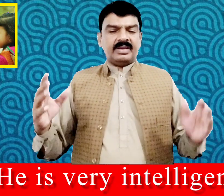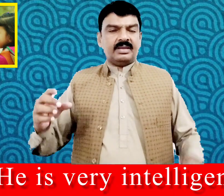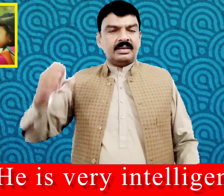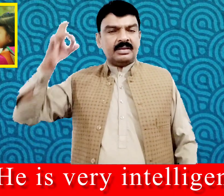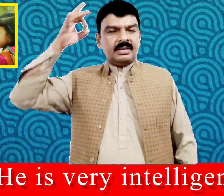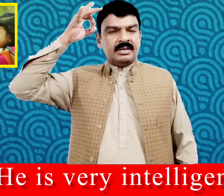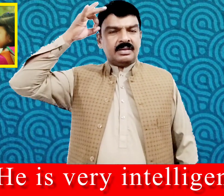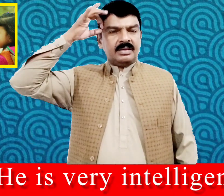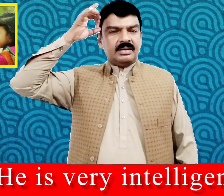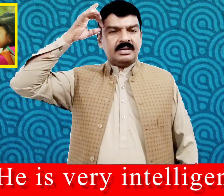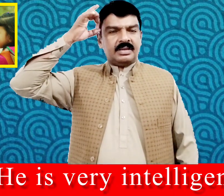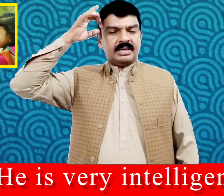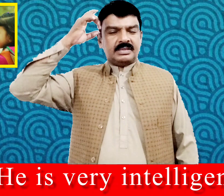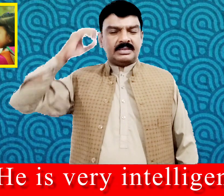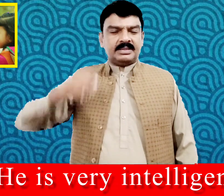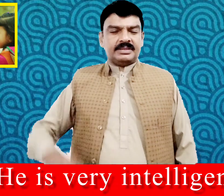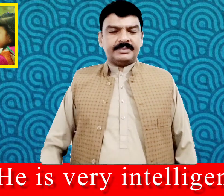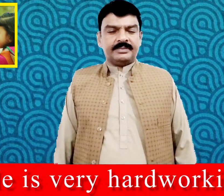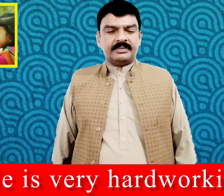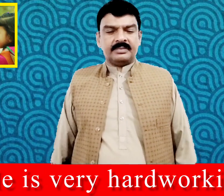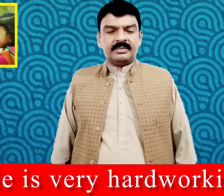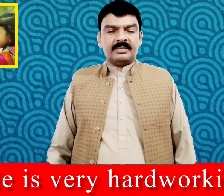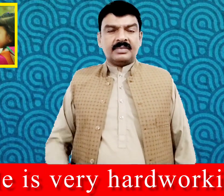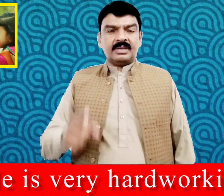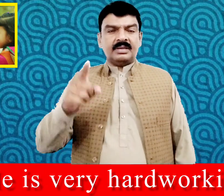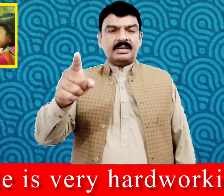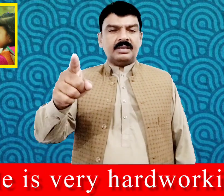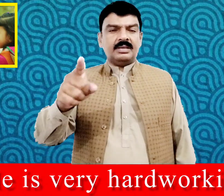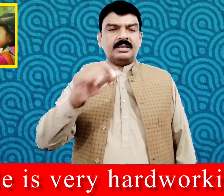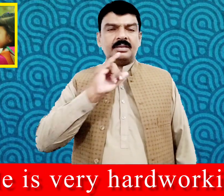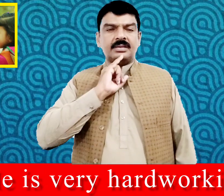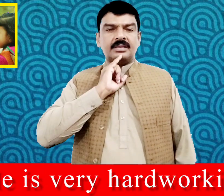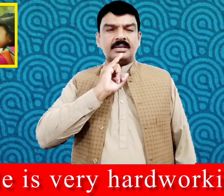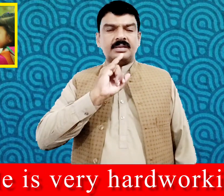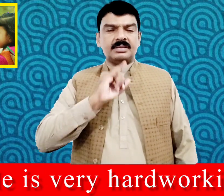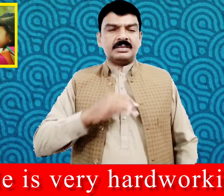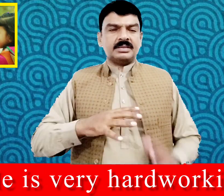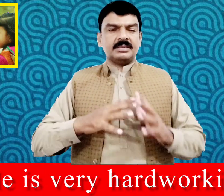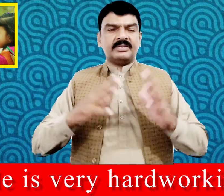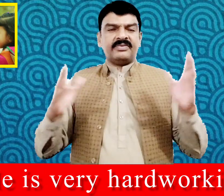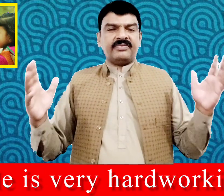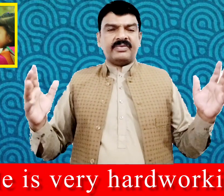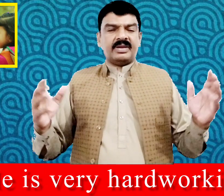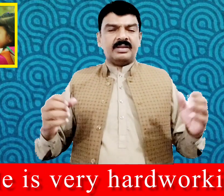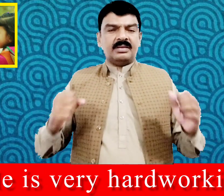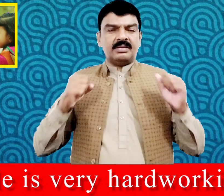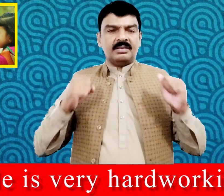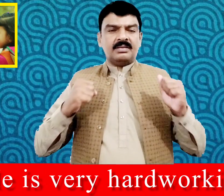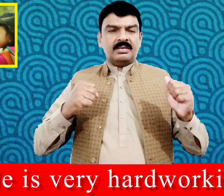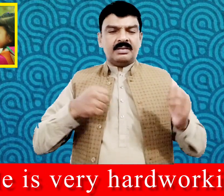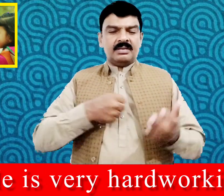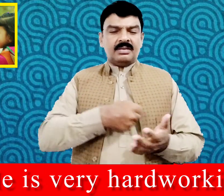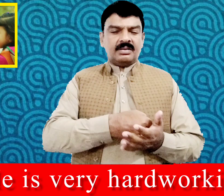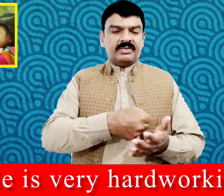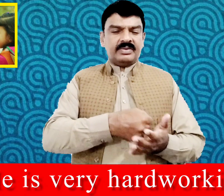very intelligent. He is very